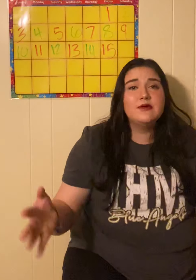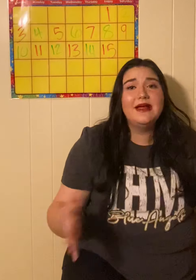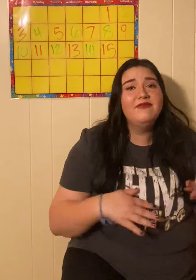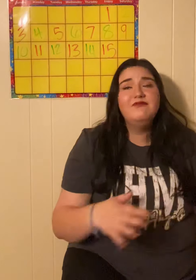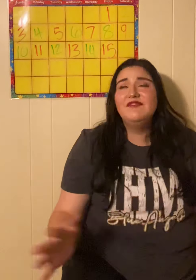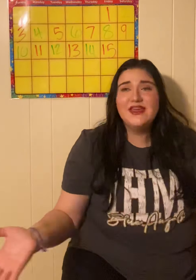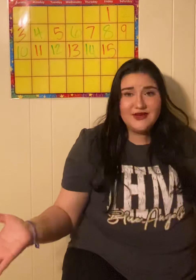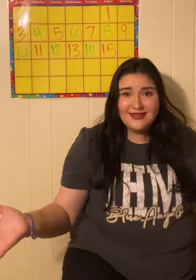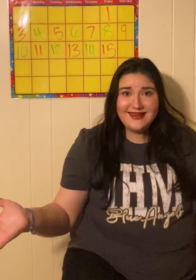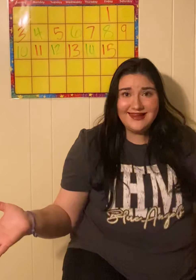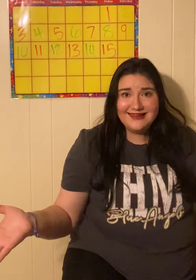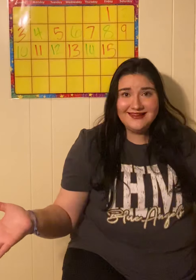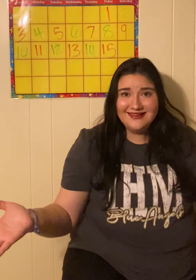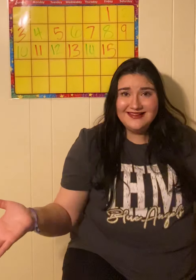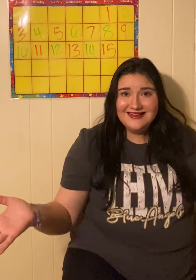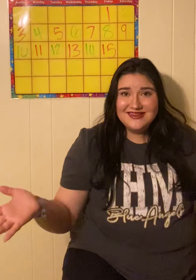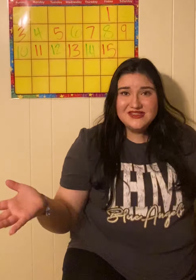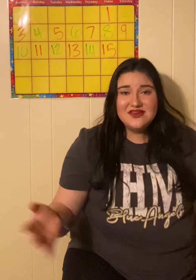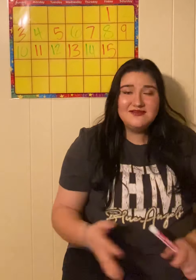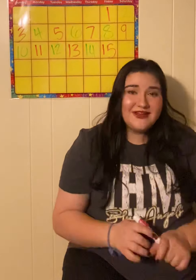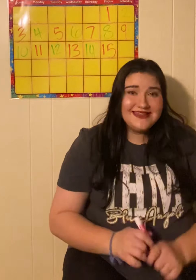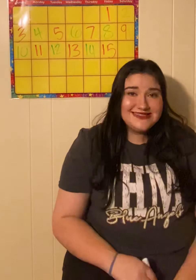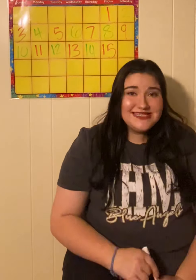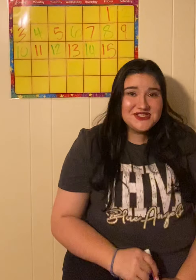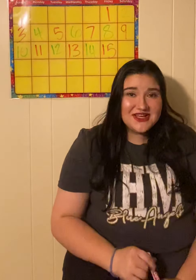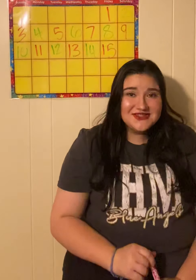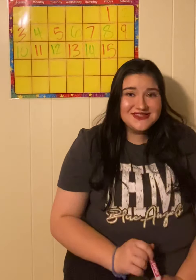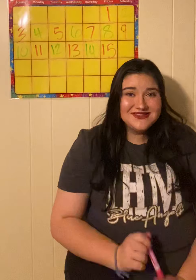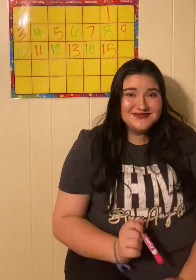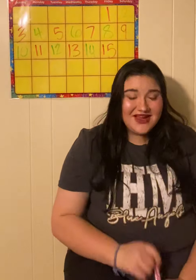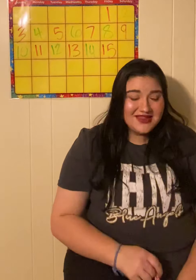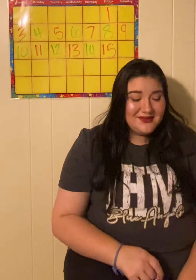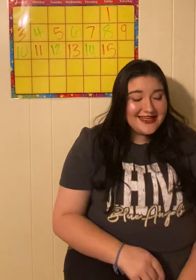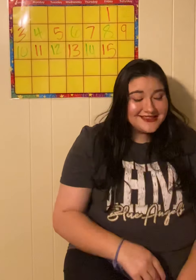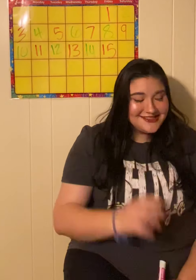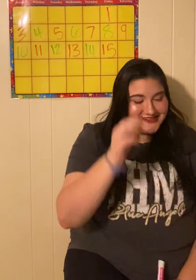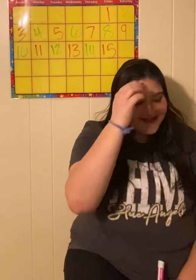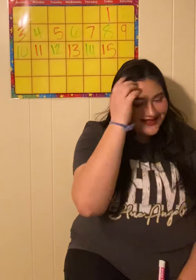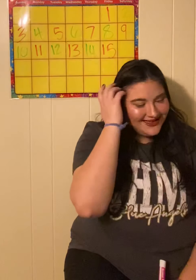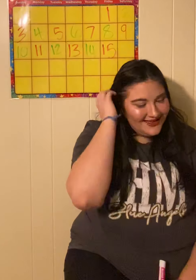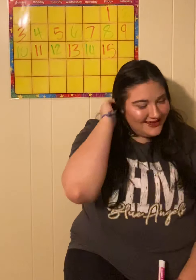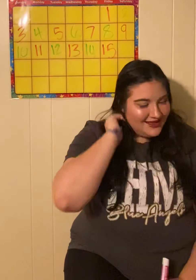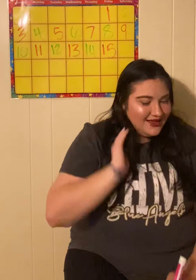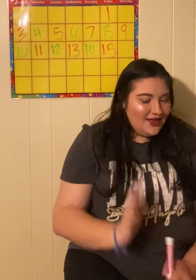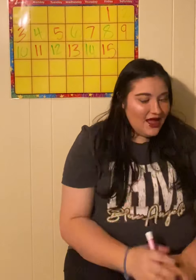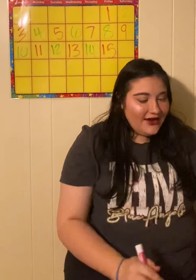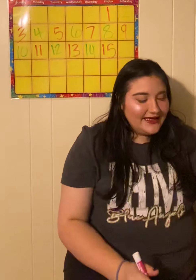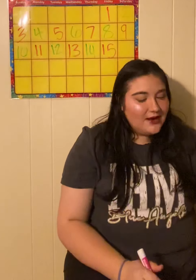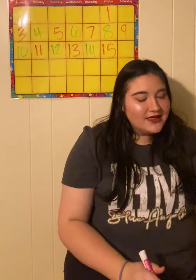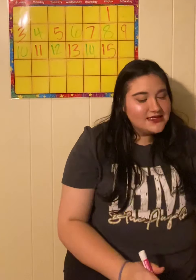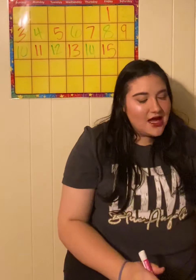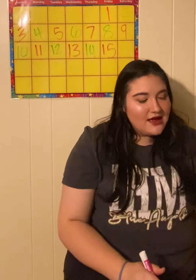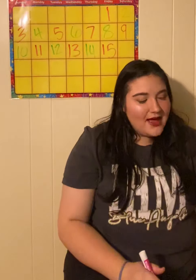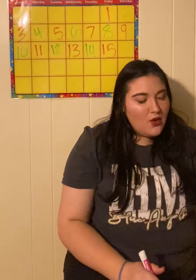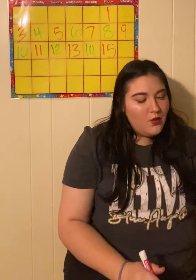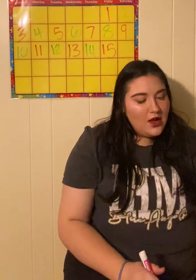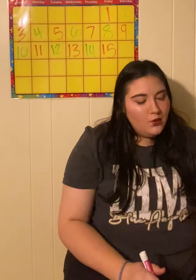were my favorite thing. So you can find seashells on the beach. All right, now we're going to talk about what